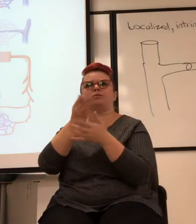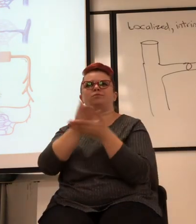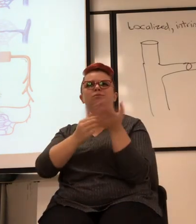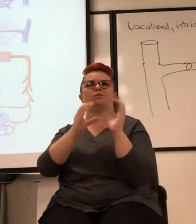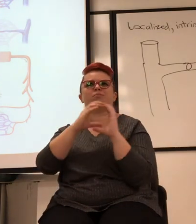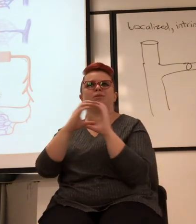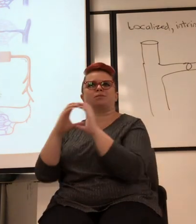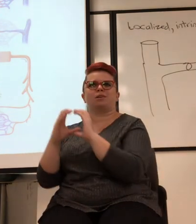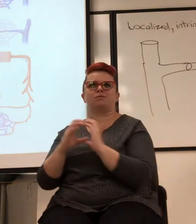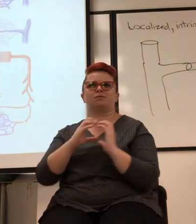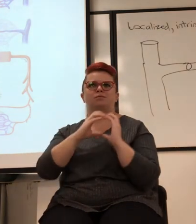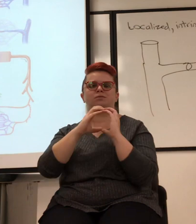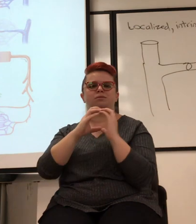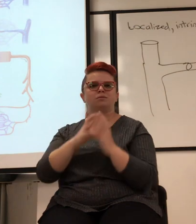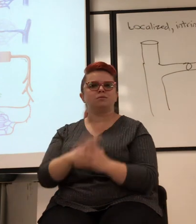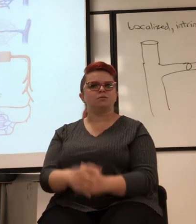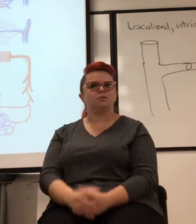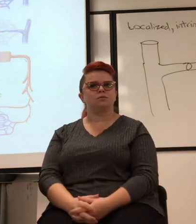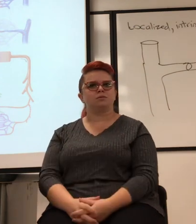there,